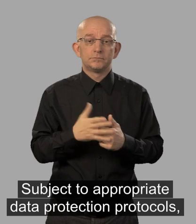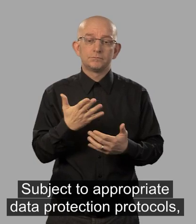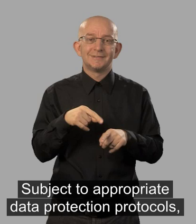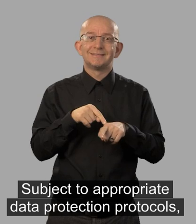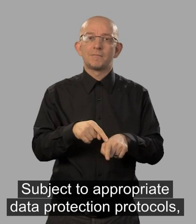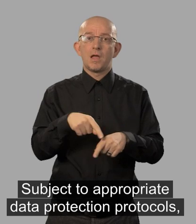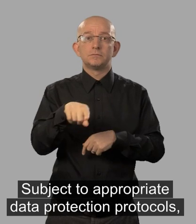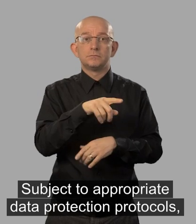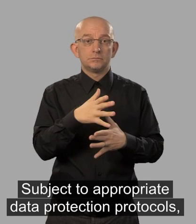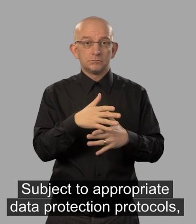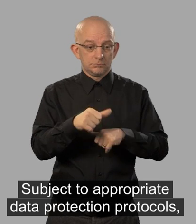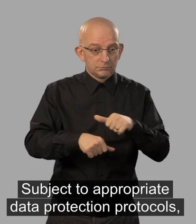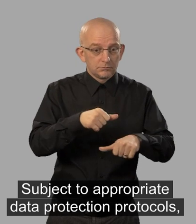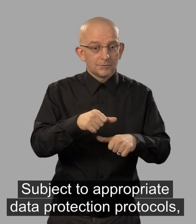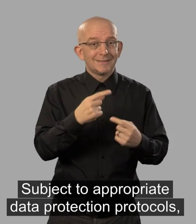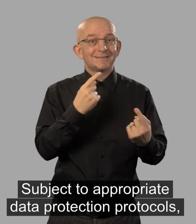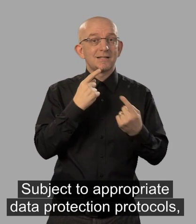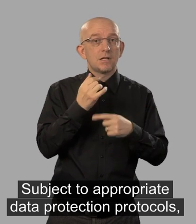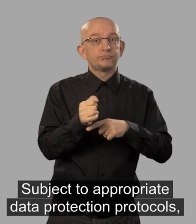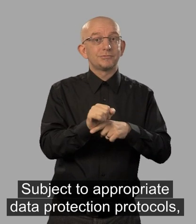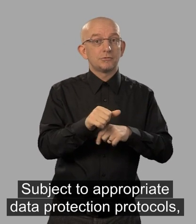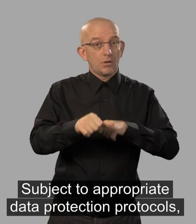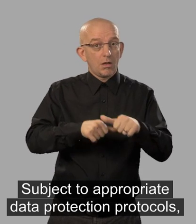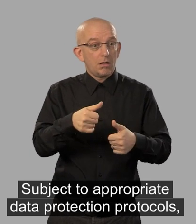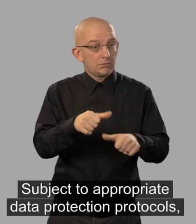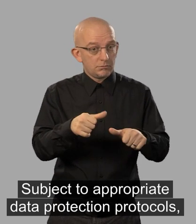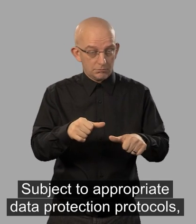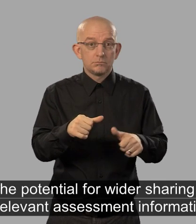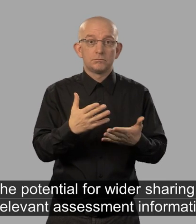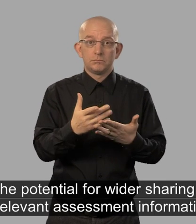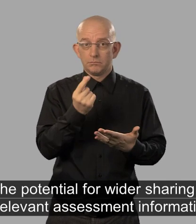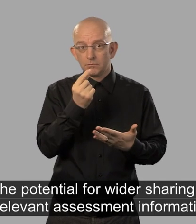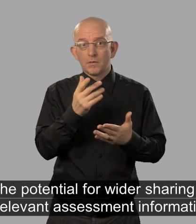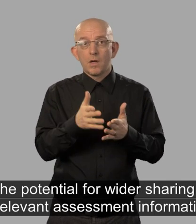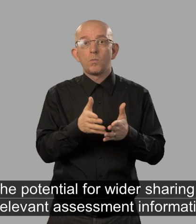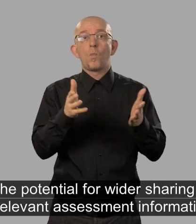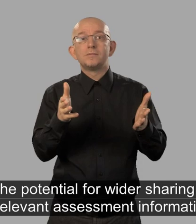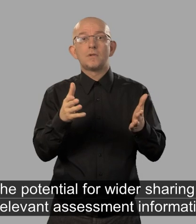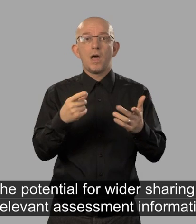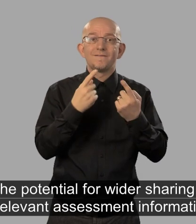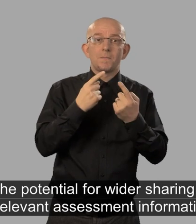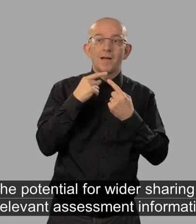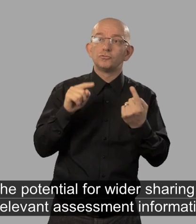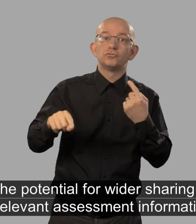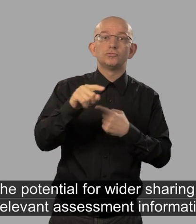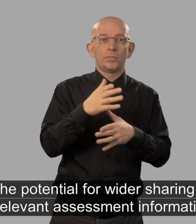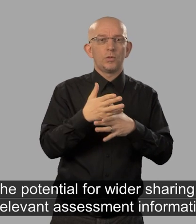Subject to appropriate data protection protocols, the potential for wider sharing of relevant assessment information